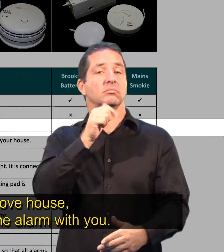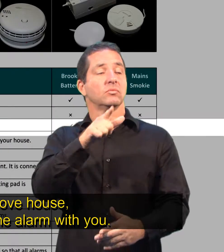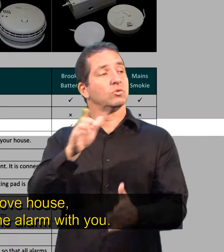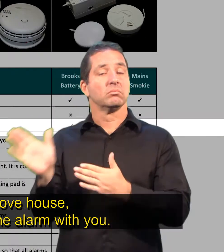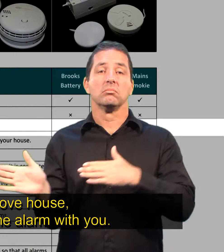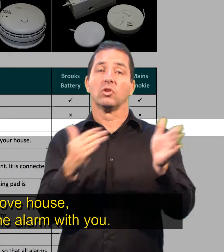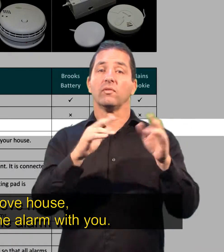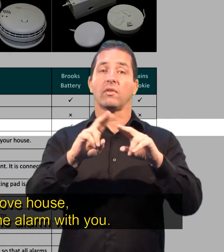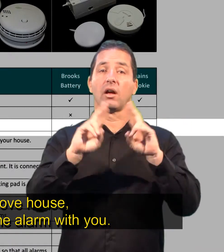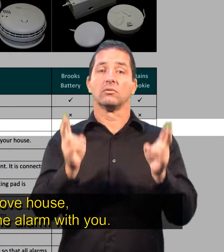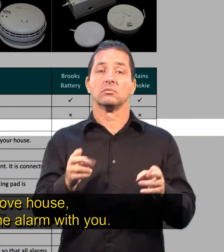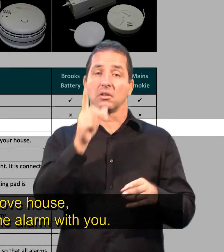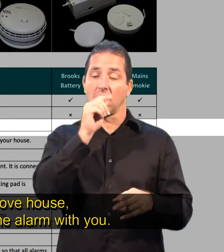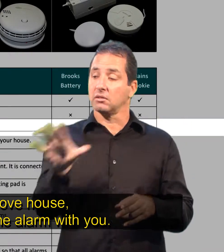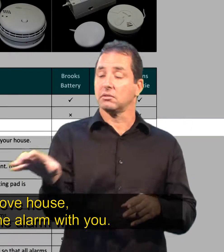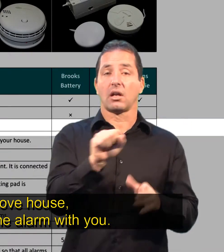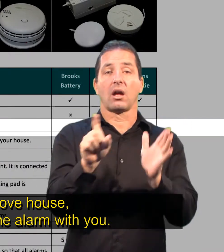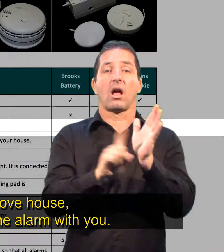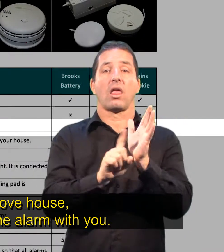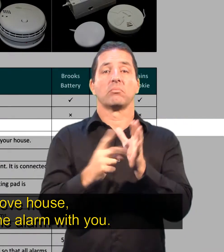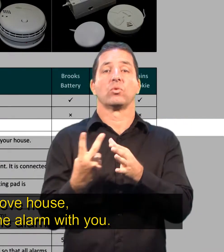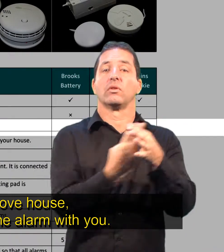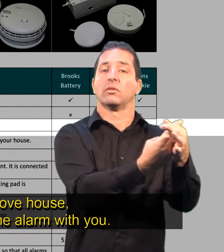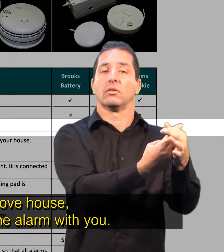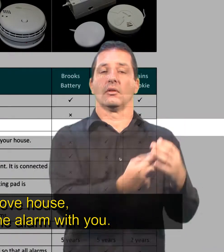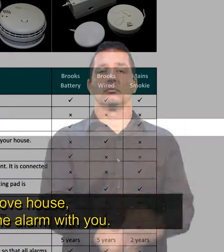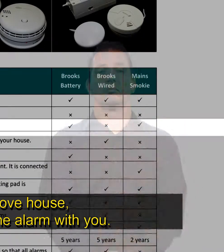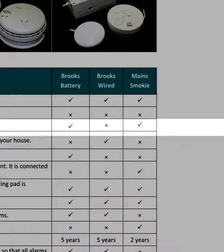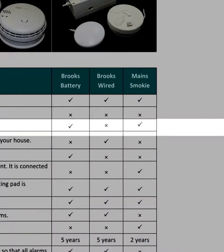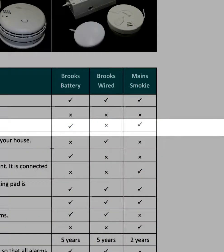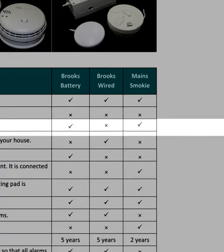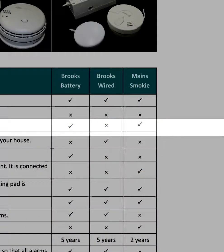If you move house, you can take the alarm with you.